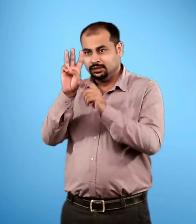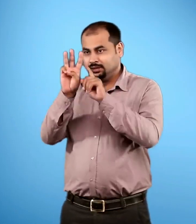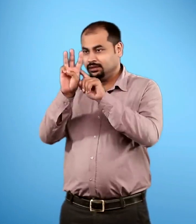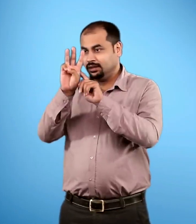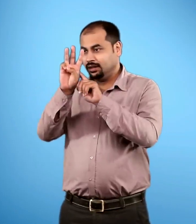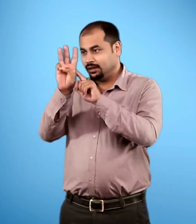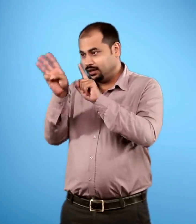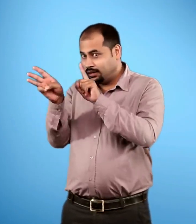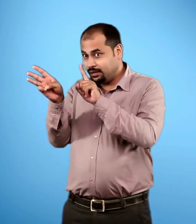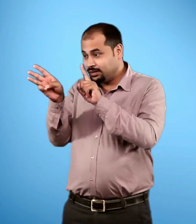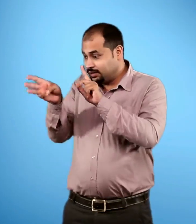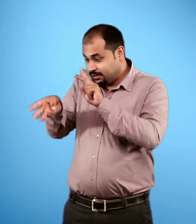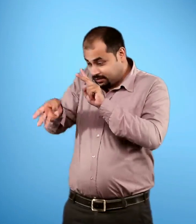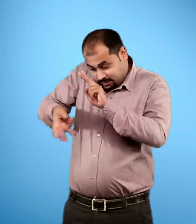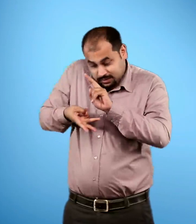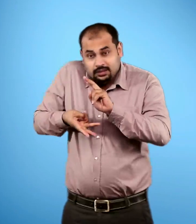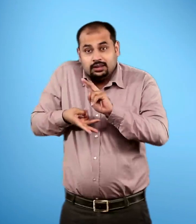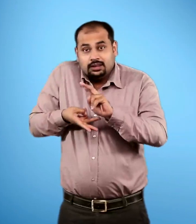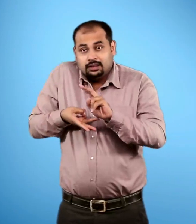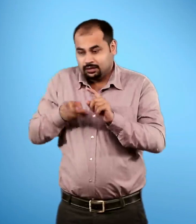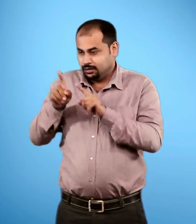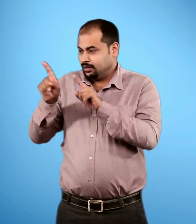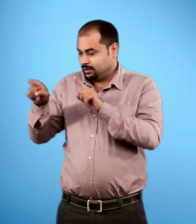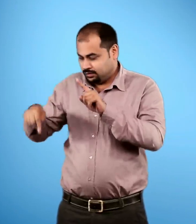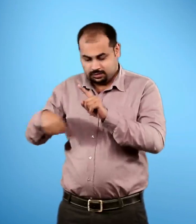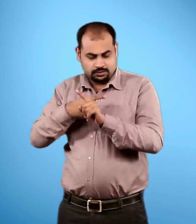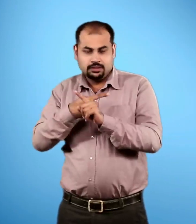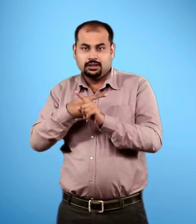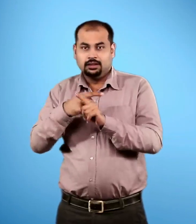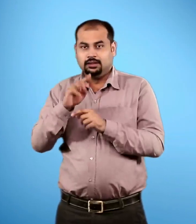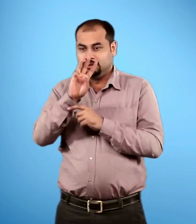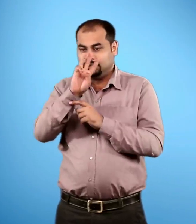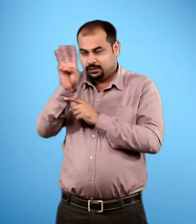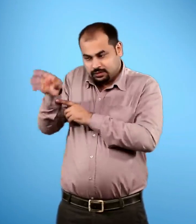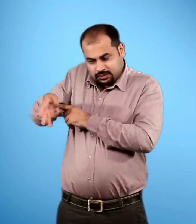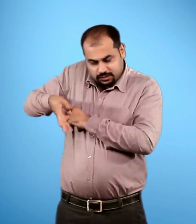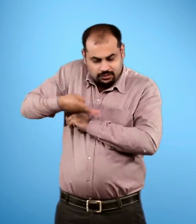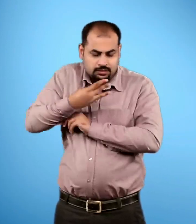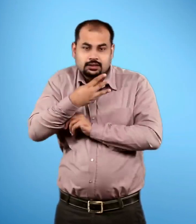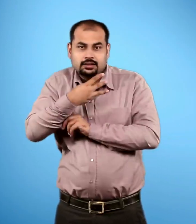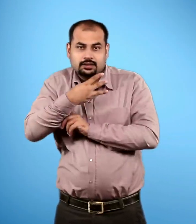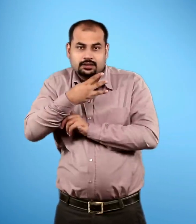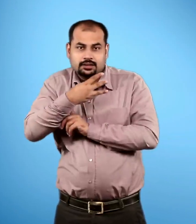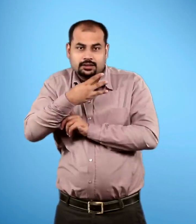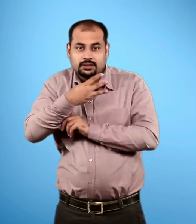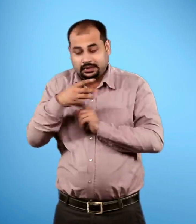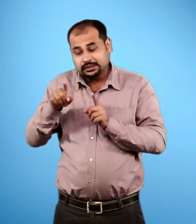And again we have a series of pictures where this block is repeated with a 3/4